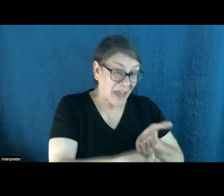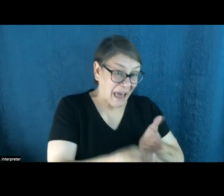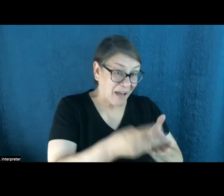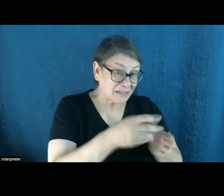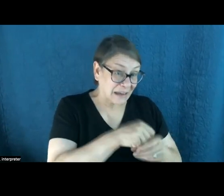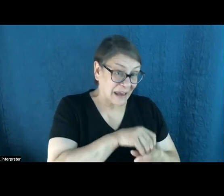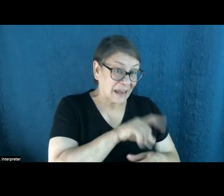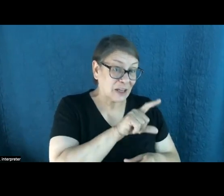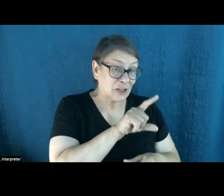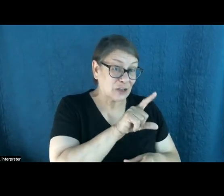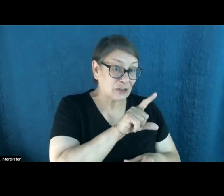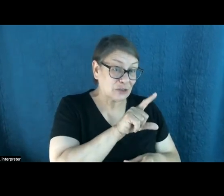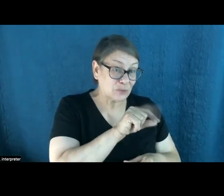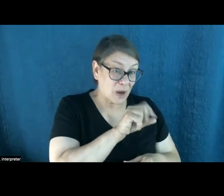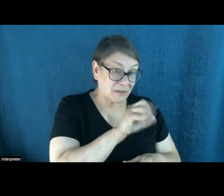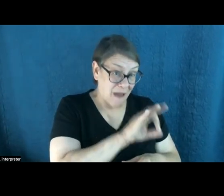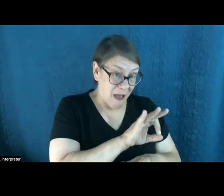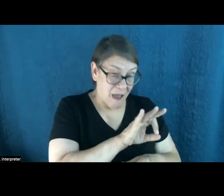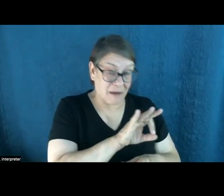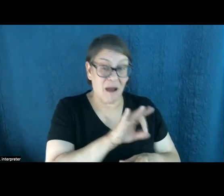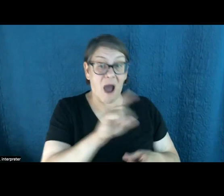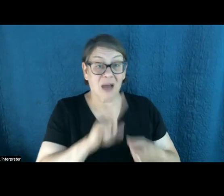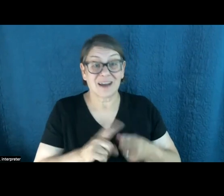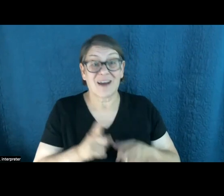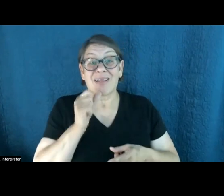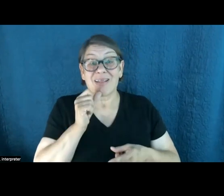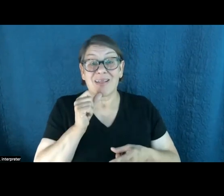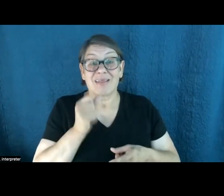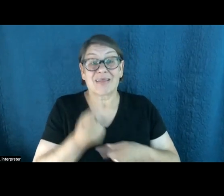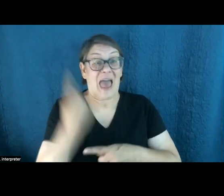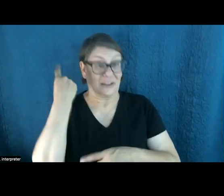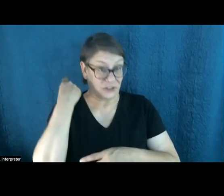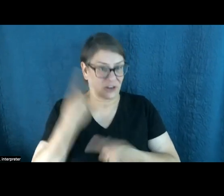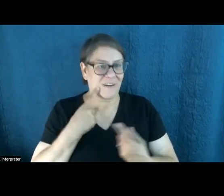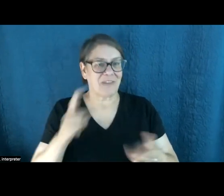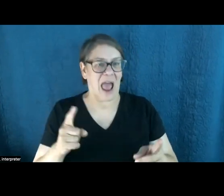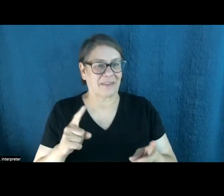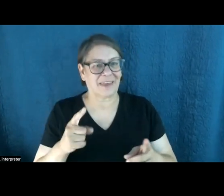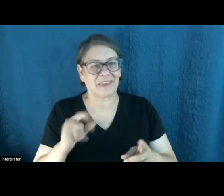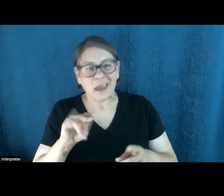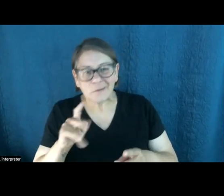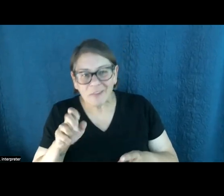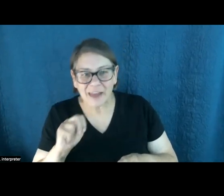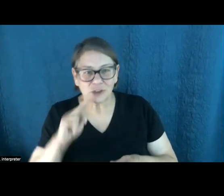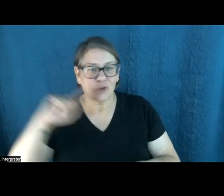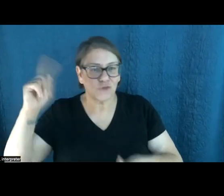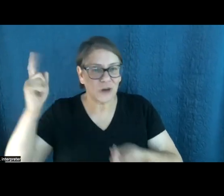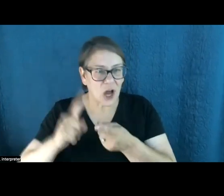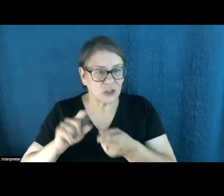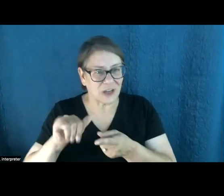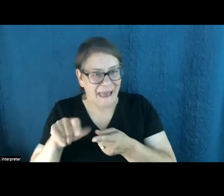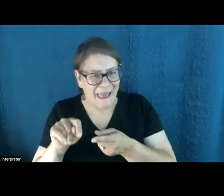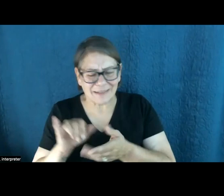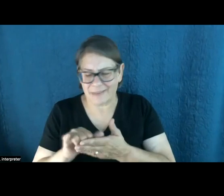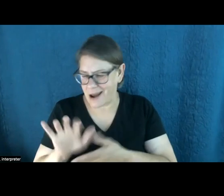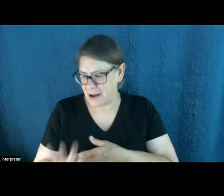or last year, 2022, excuse me, climate finally passed a big climate bill, the Inflation Reduction Act. And that had some on the order of three